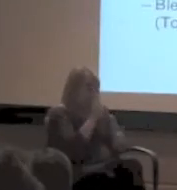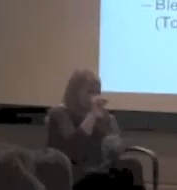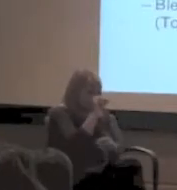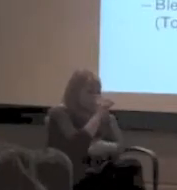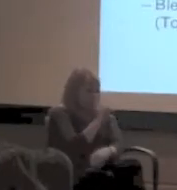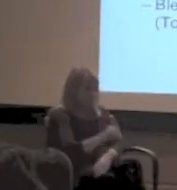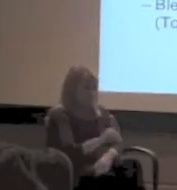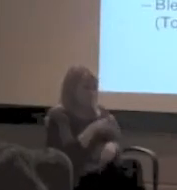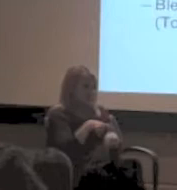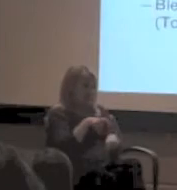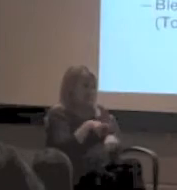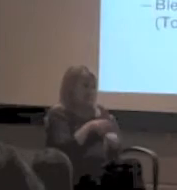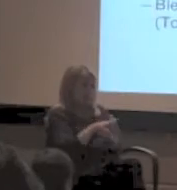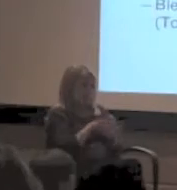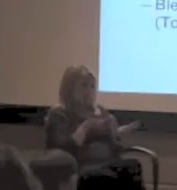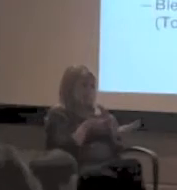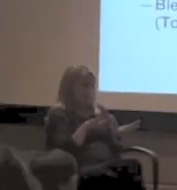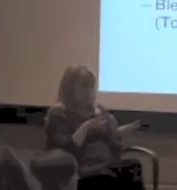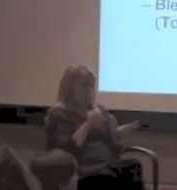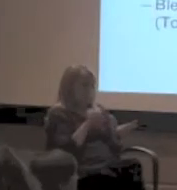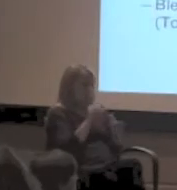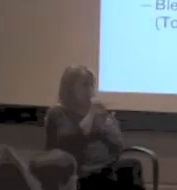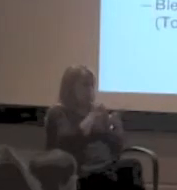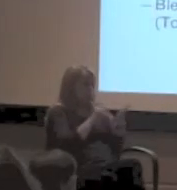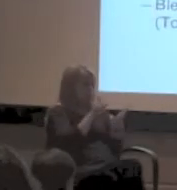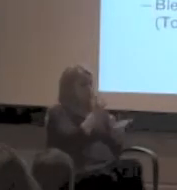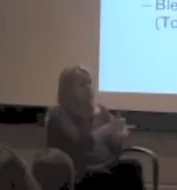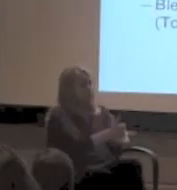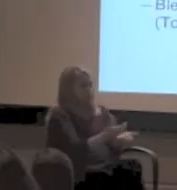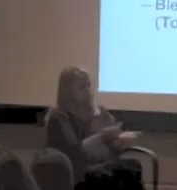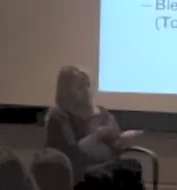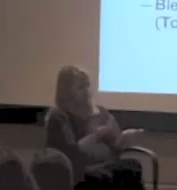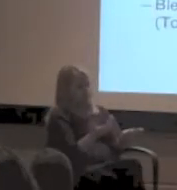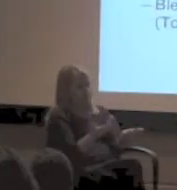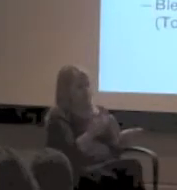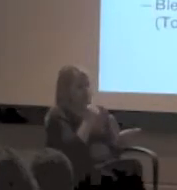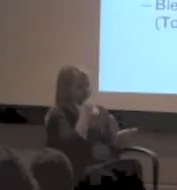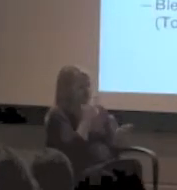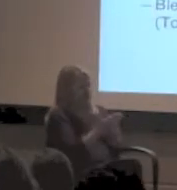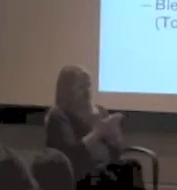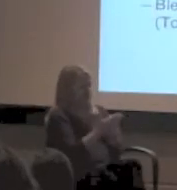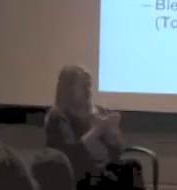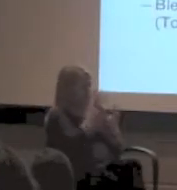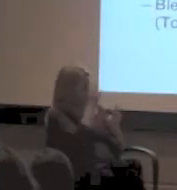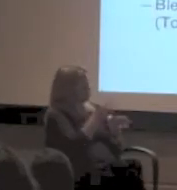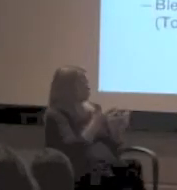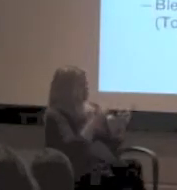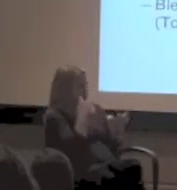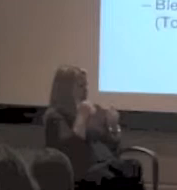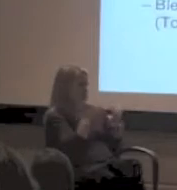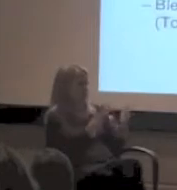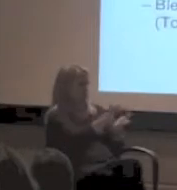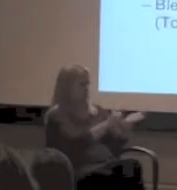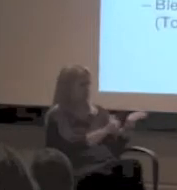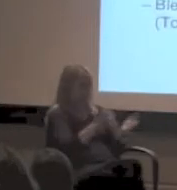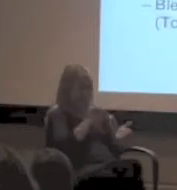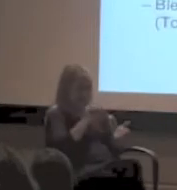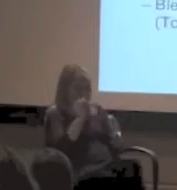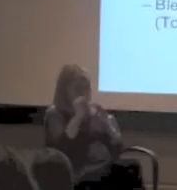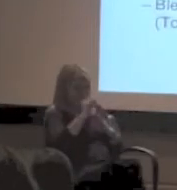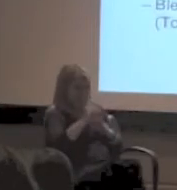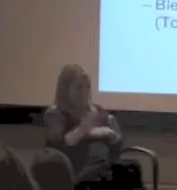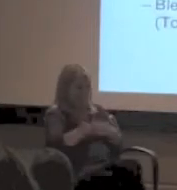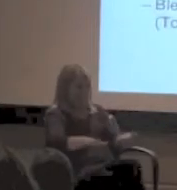80% of the time. If operations are supposed to help, I'm not sure that's a very good operation. If anyone dies 80% of the time,